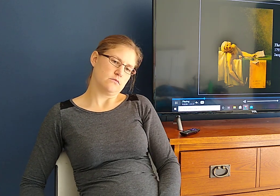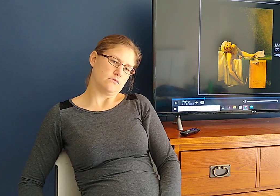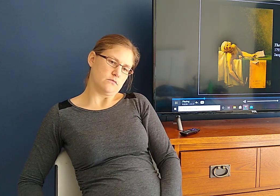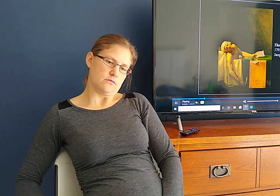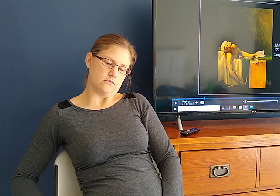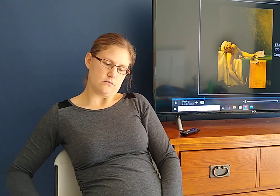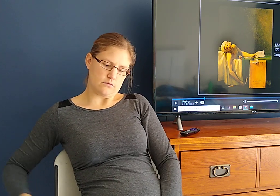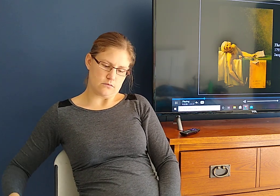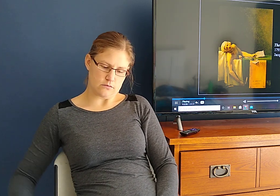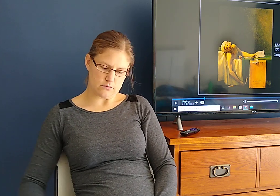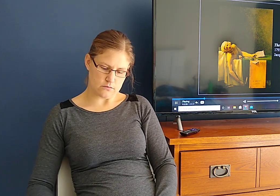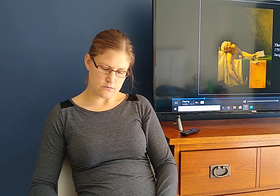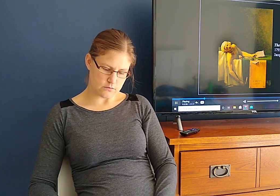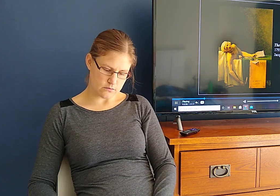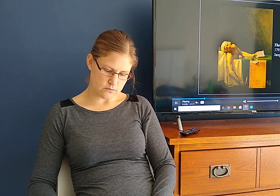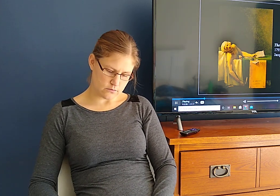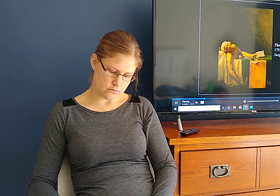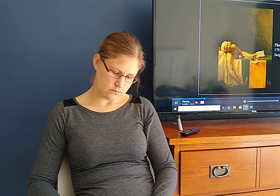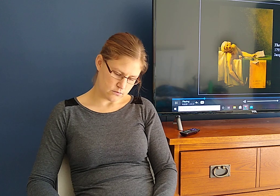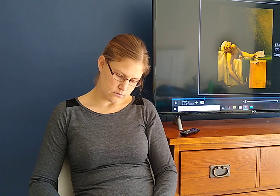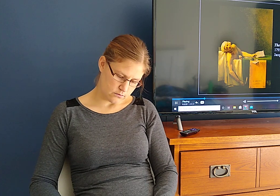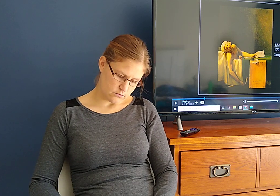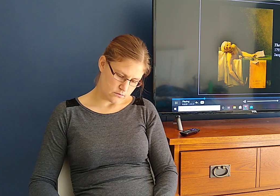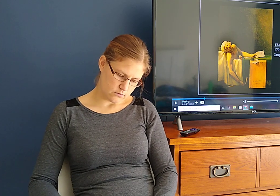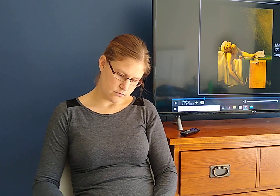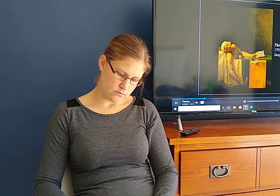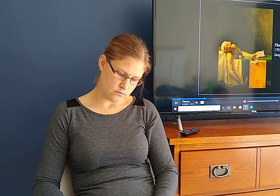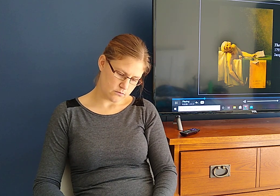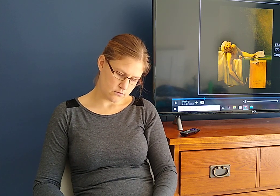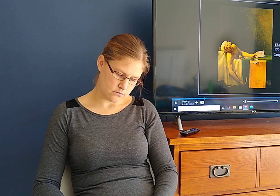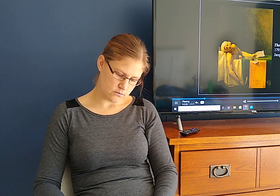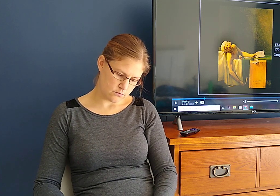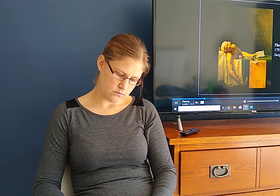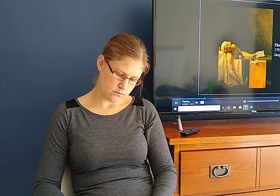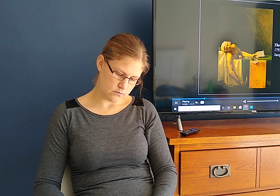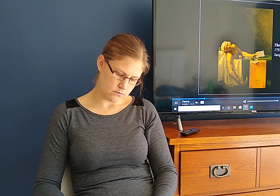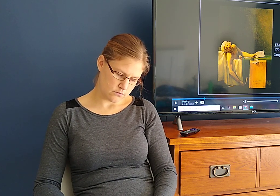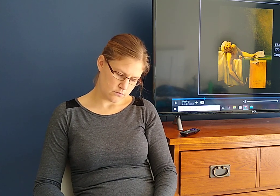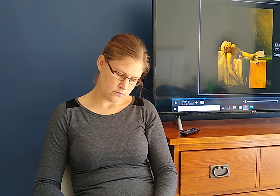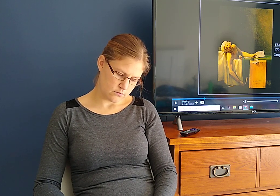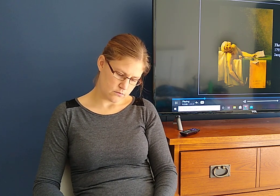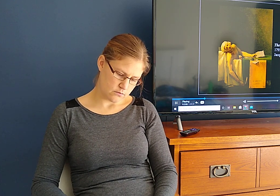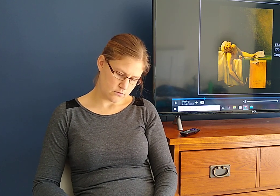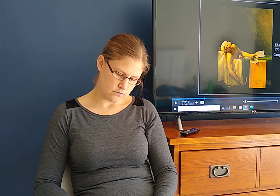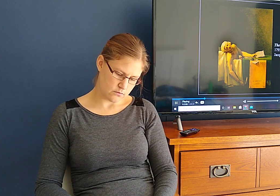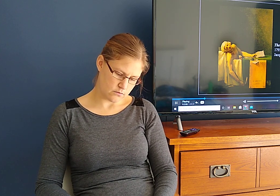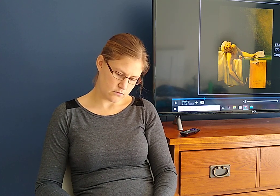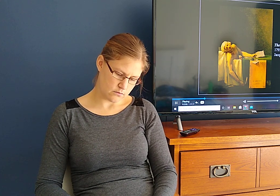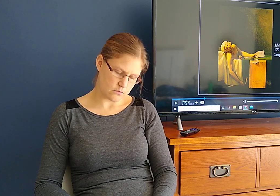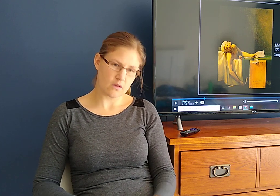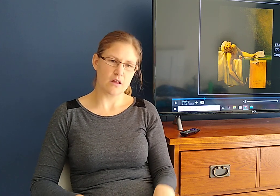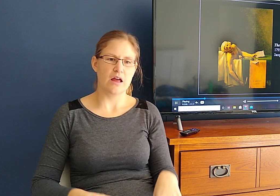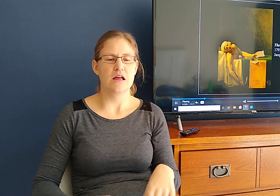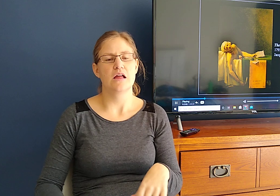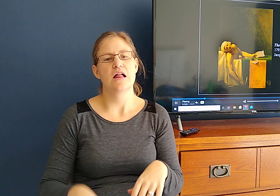And here is another sample of neoclassicism style. We note that it has all of the